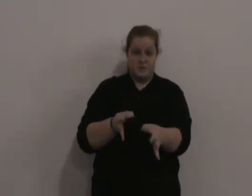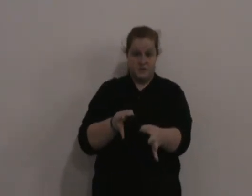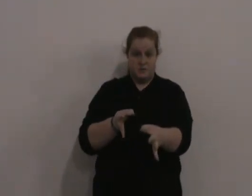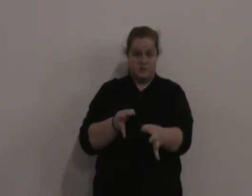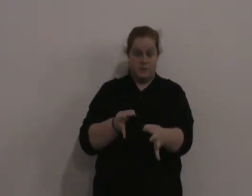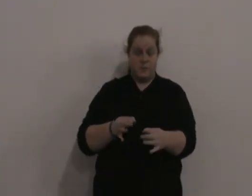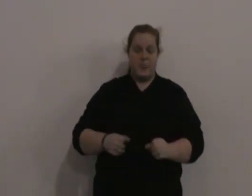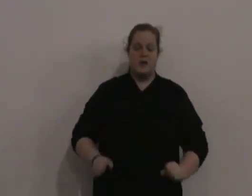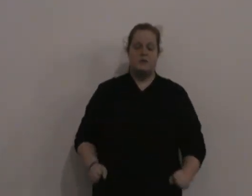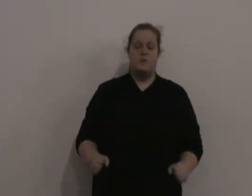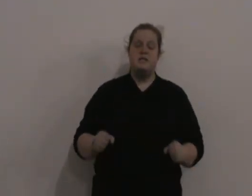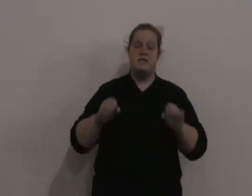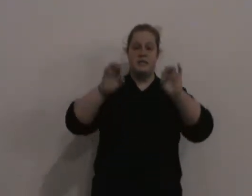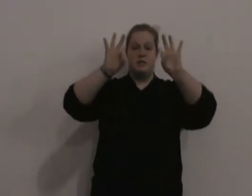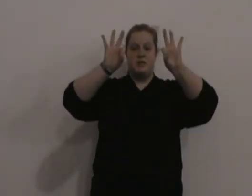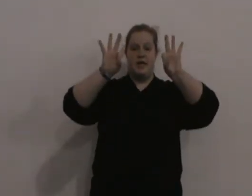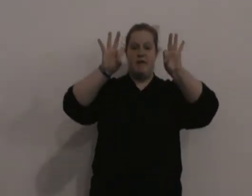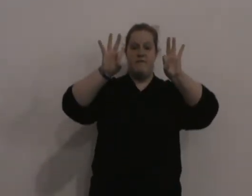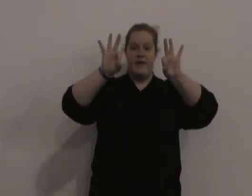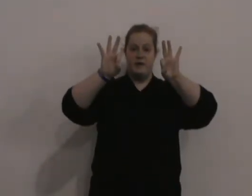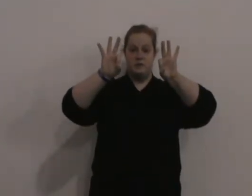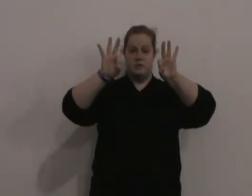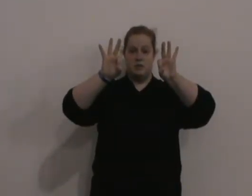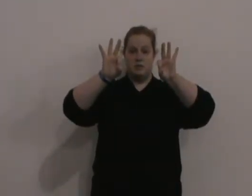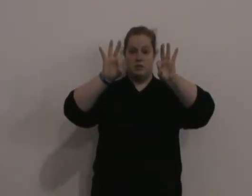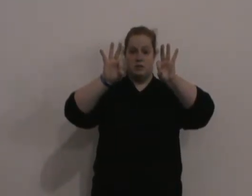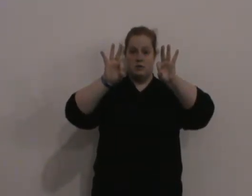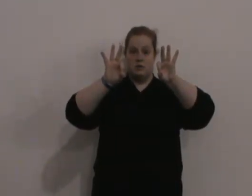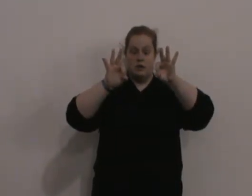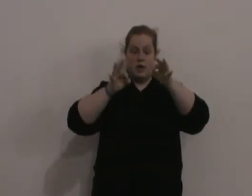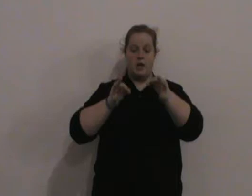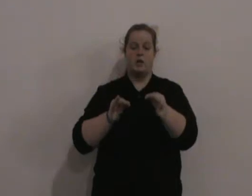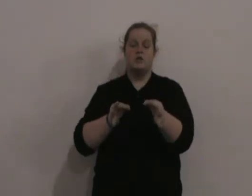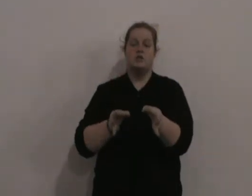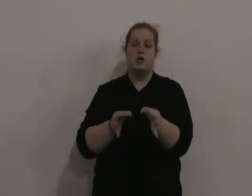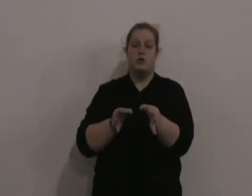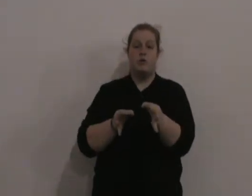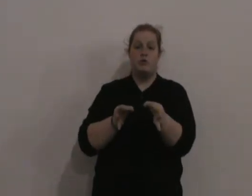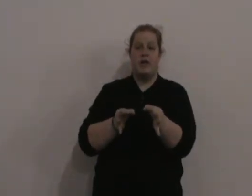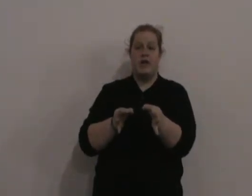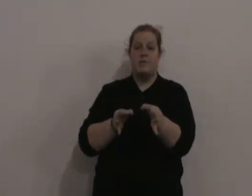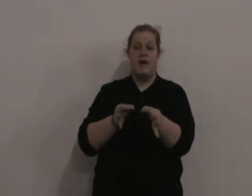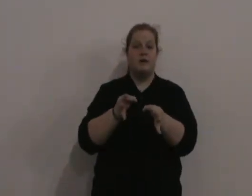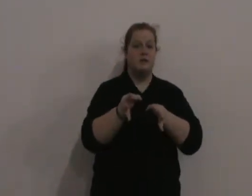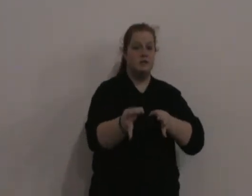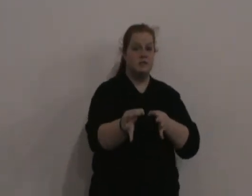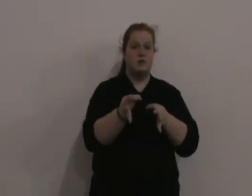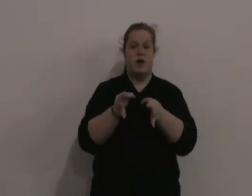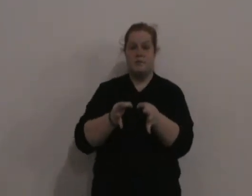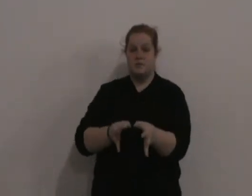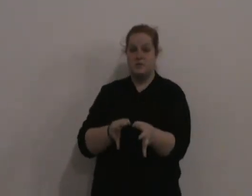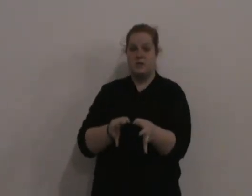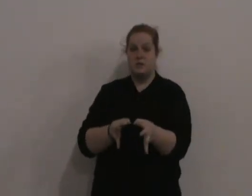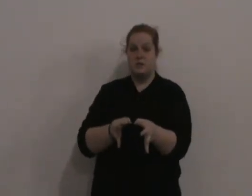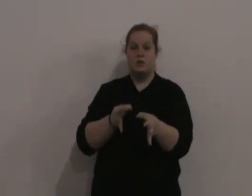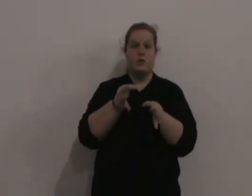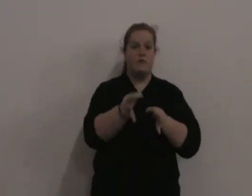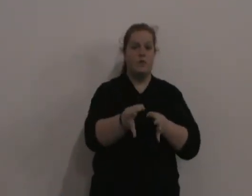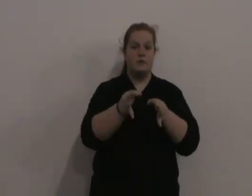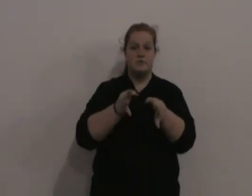Describes. So basically you take F hands and you're going to start with your right hand back. Describes. Go forward and